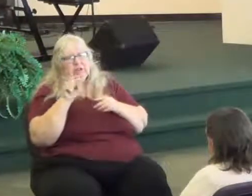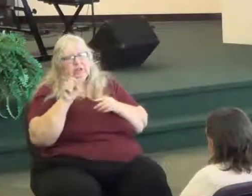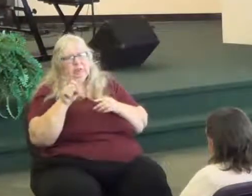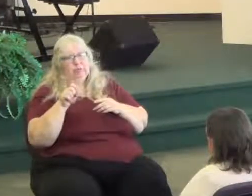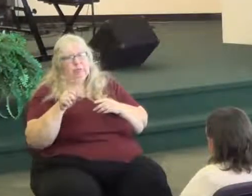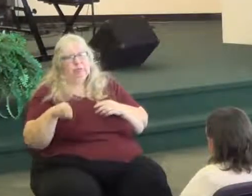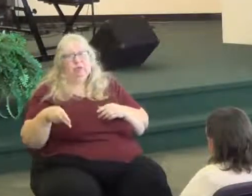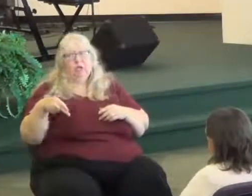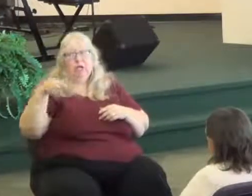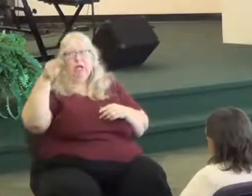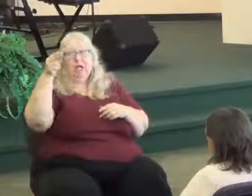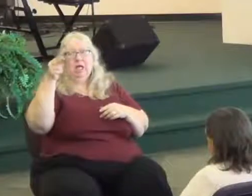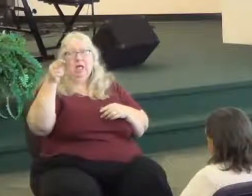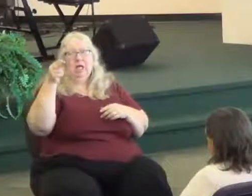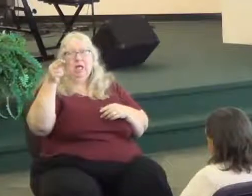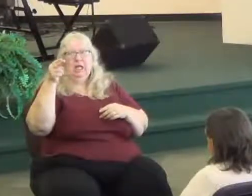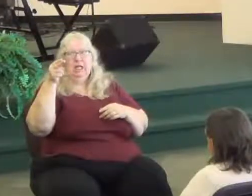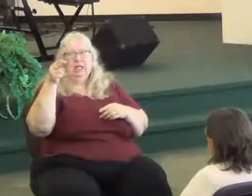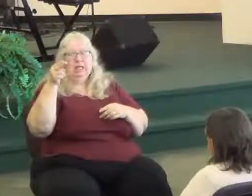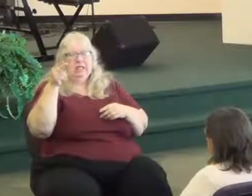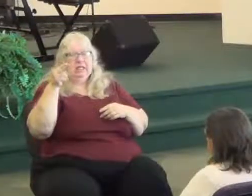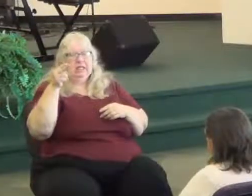love that it's as though you hate them.